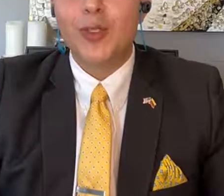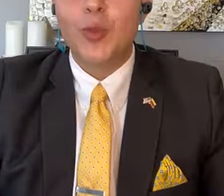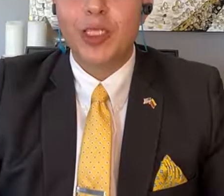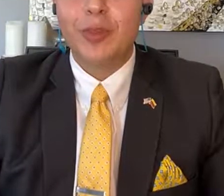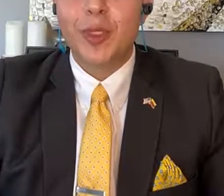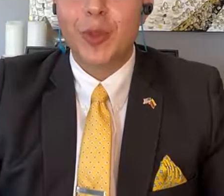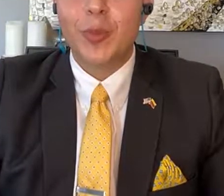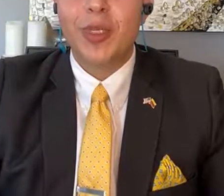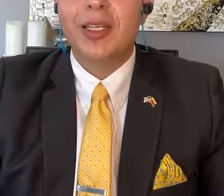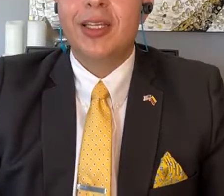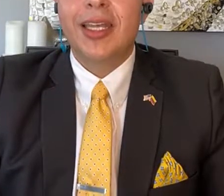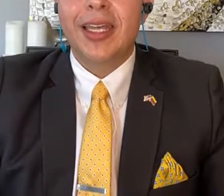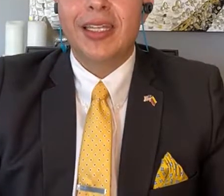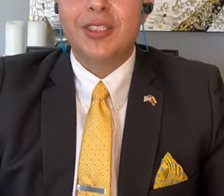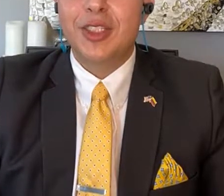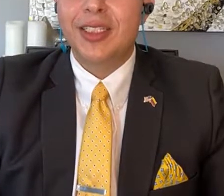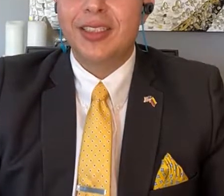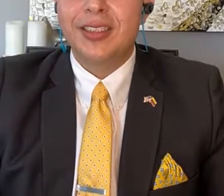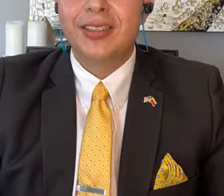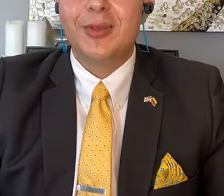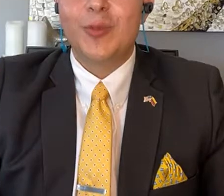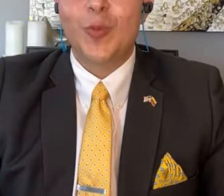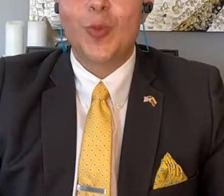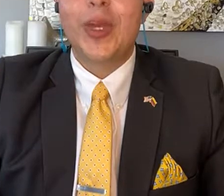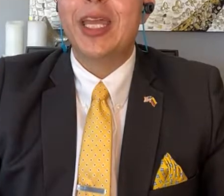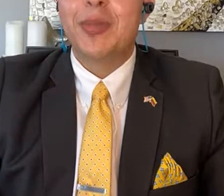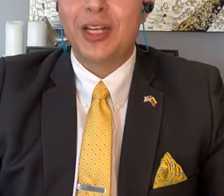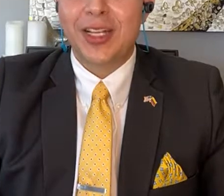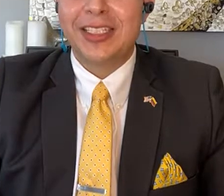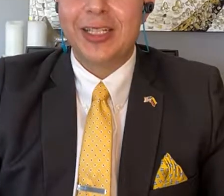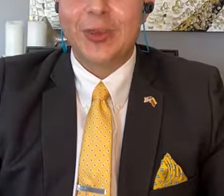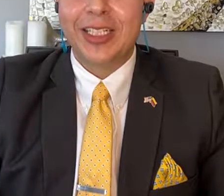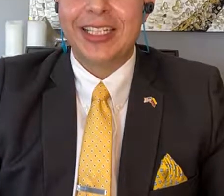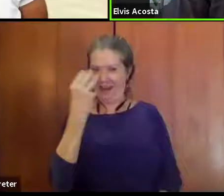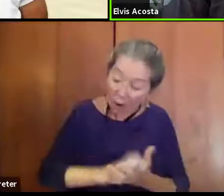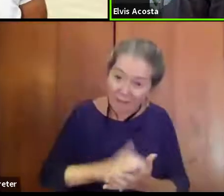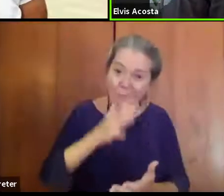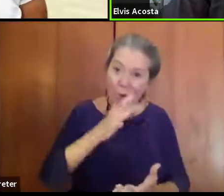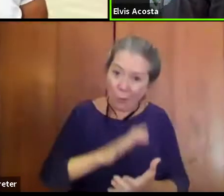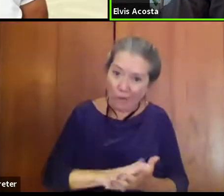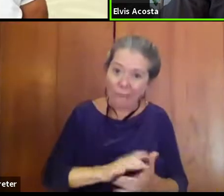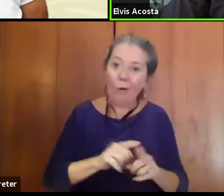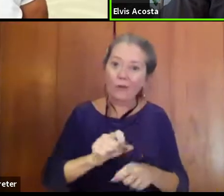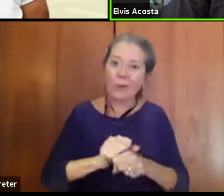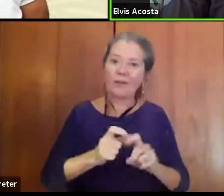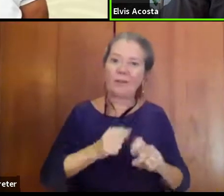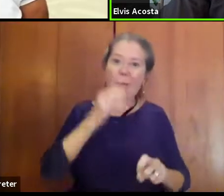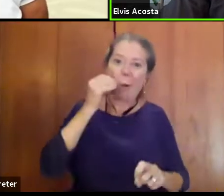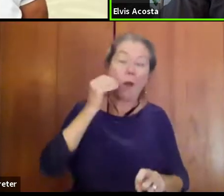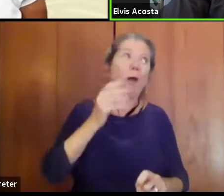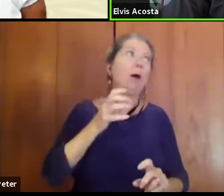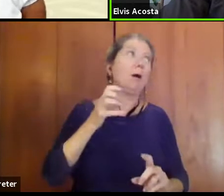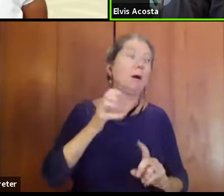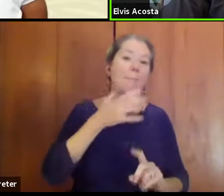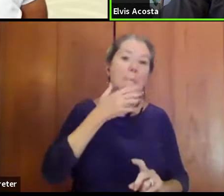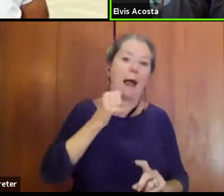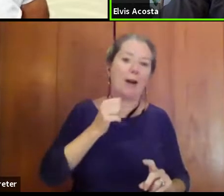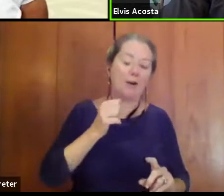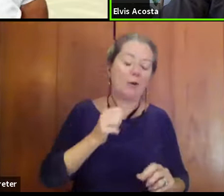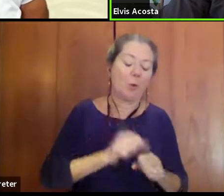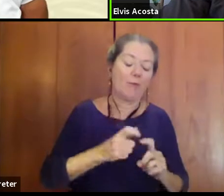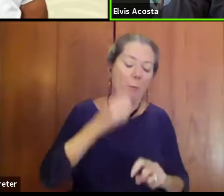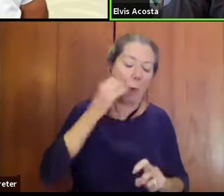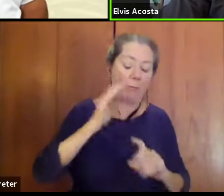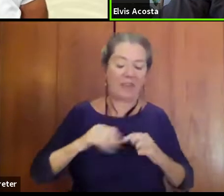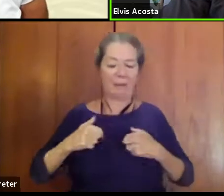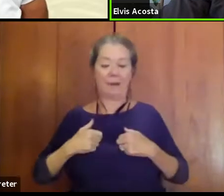wife also works from home, and she's way better at telework than I am. You know, coming from the Navy, and my